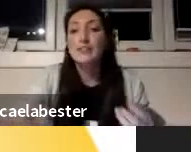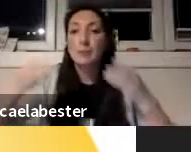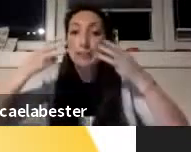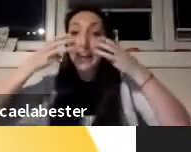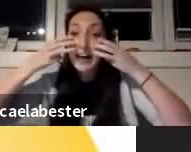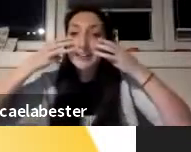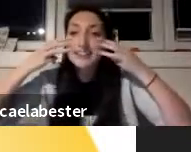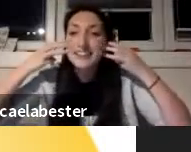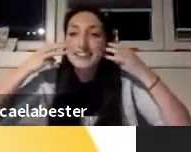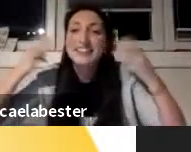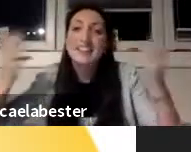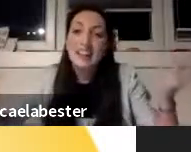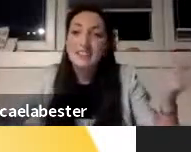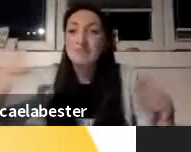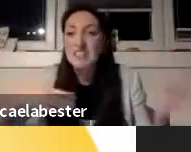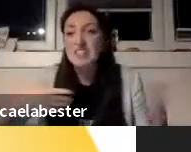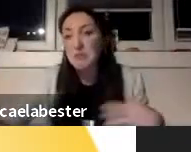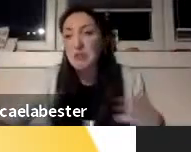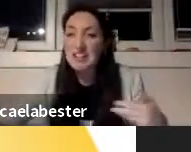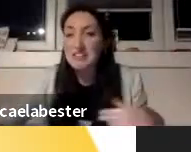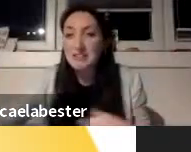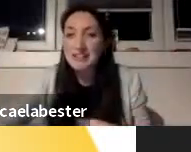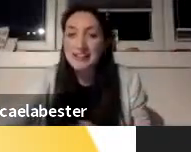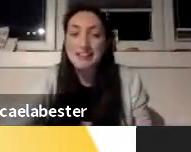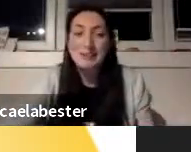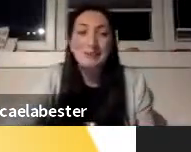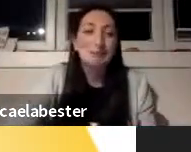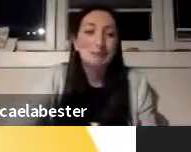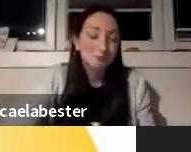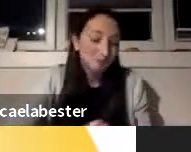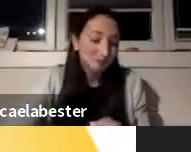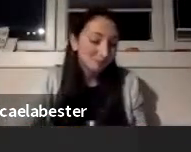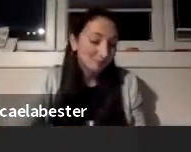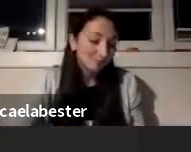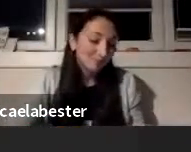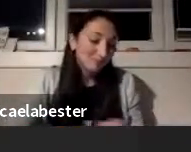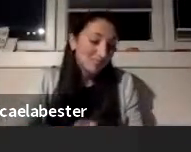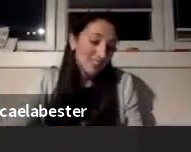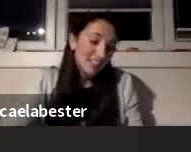Oh, for example, cat. That is a pretty easy one to guess.